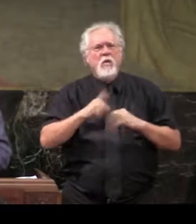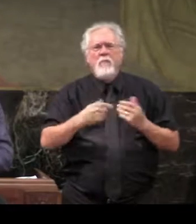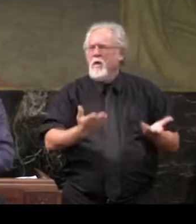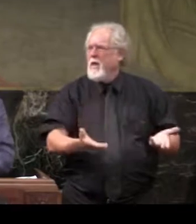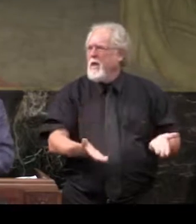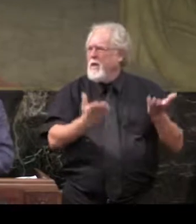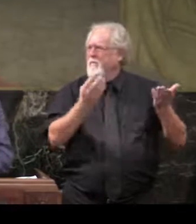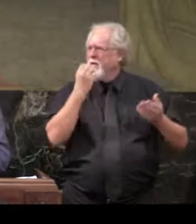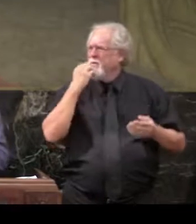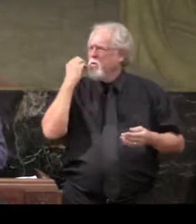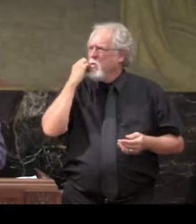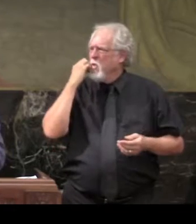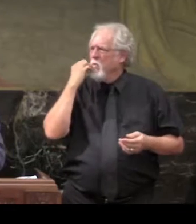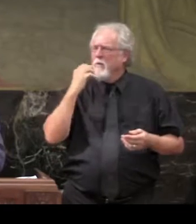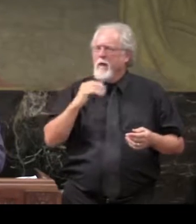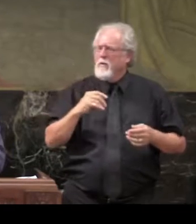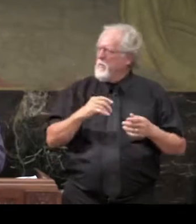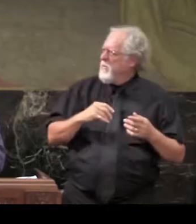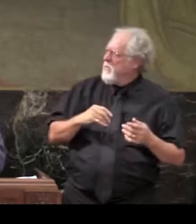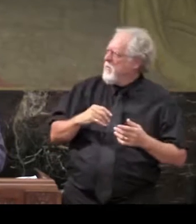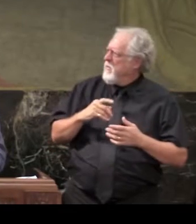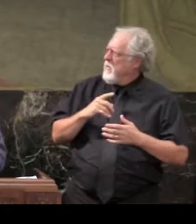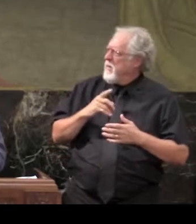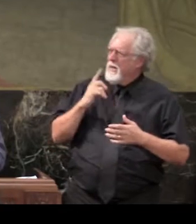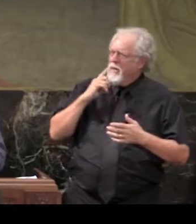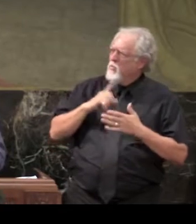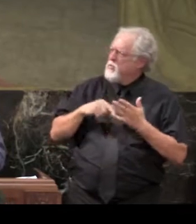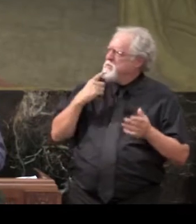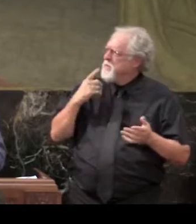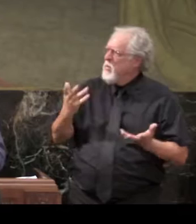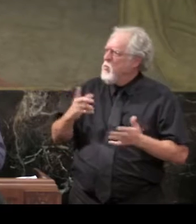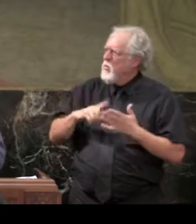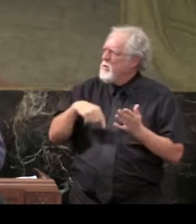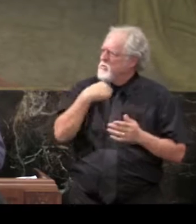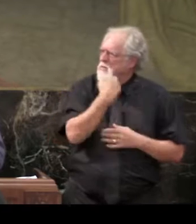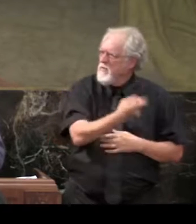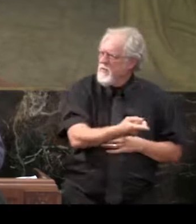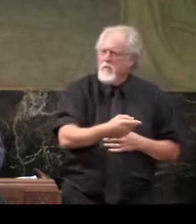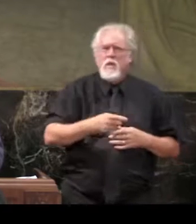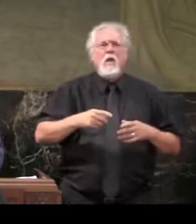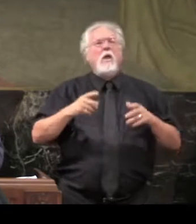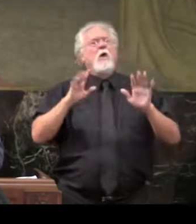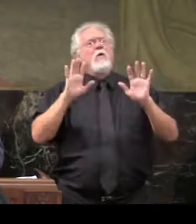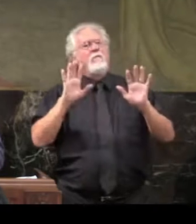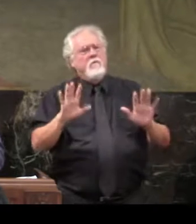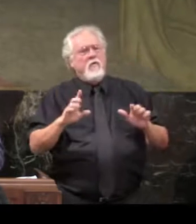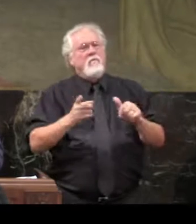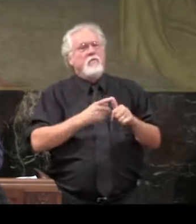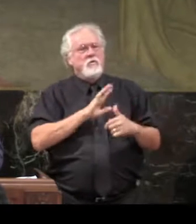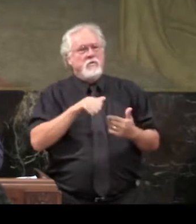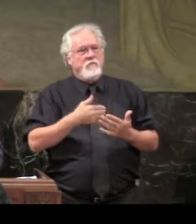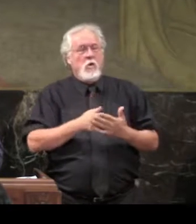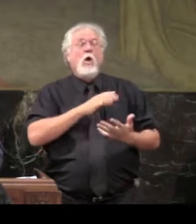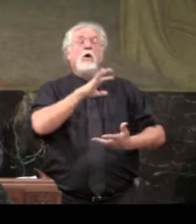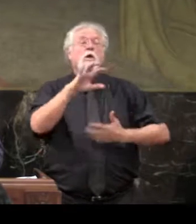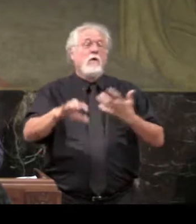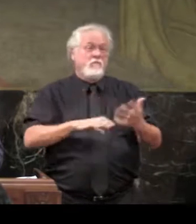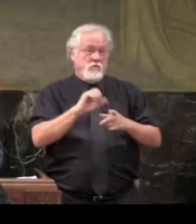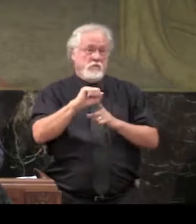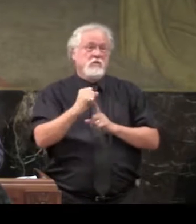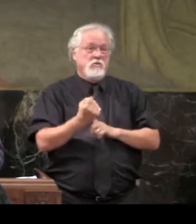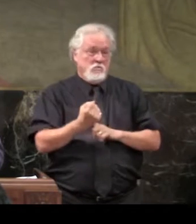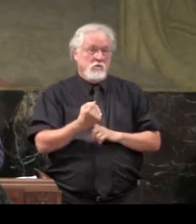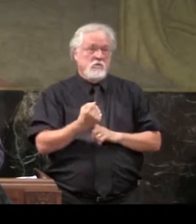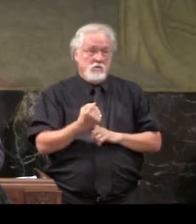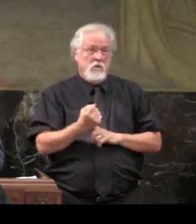their homes and are hearing what you're saying today. What do you tell them? Well, first of all, it is a confusing situation, and it is